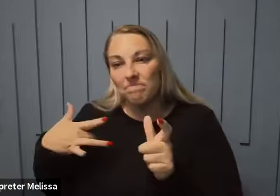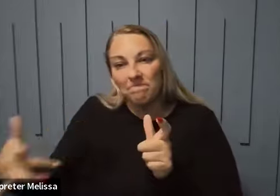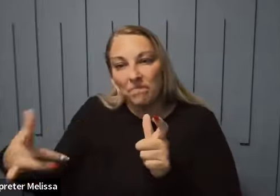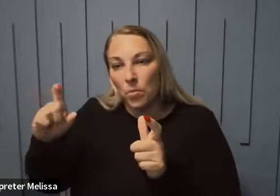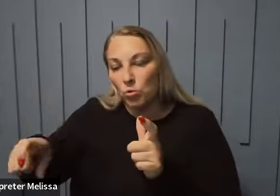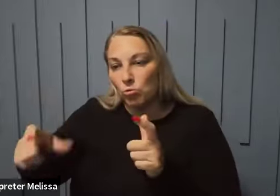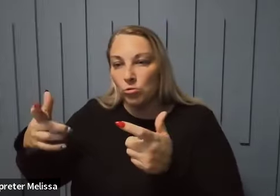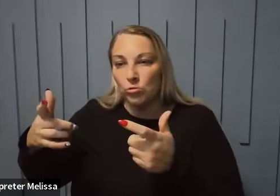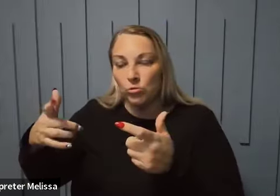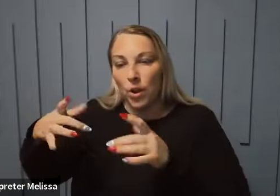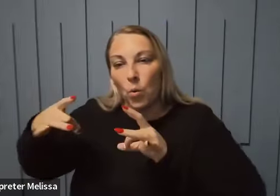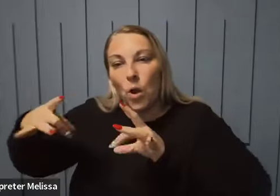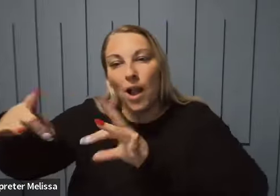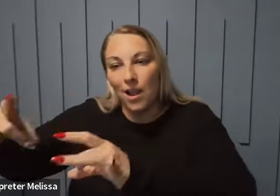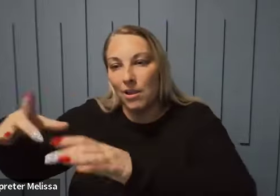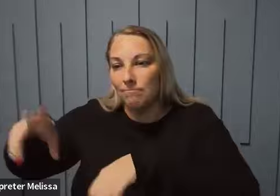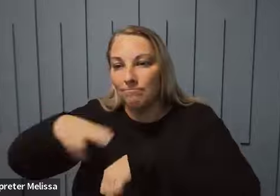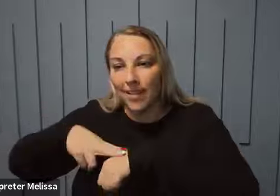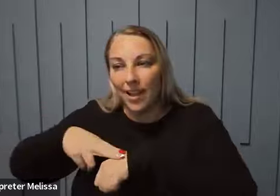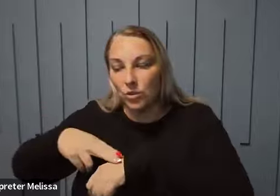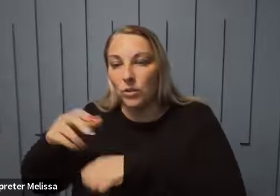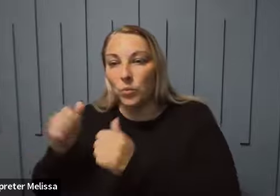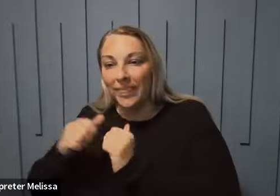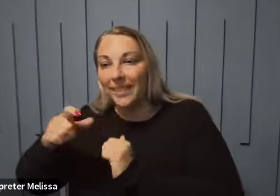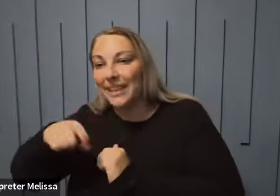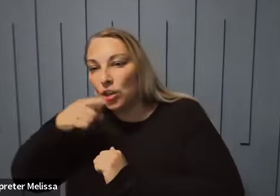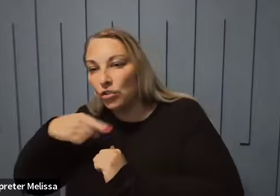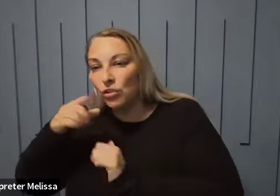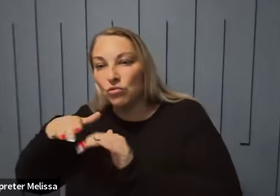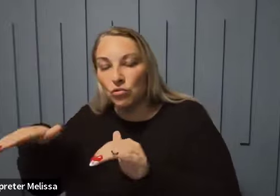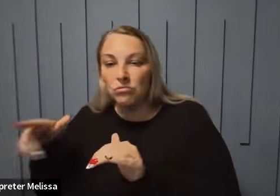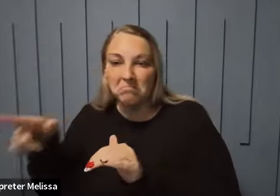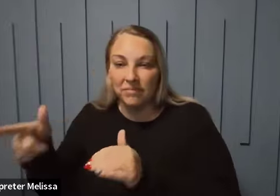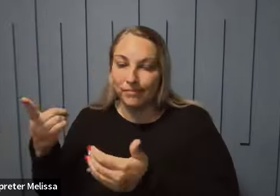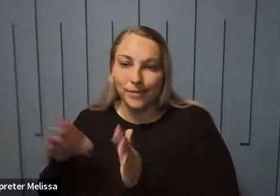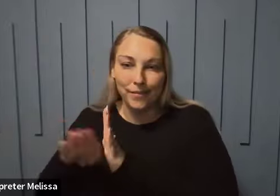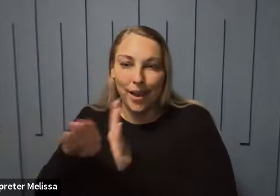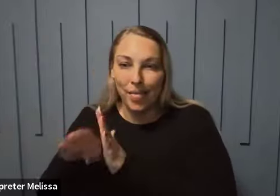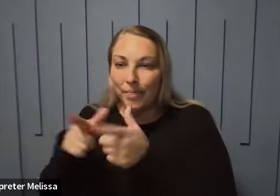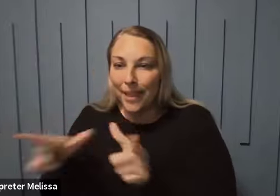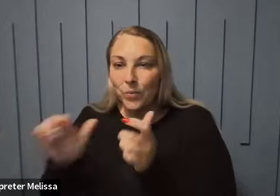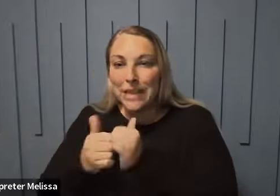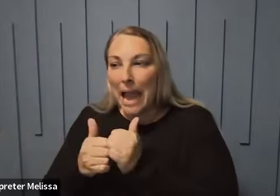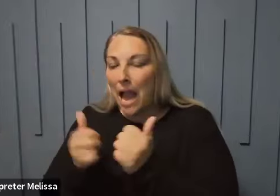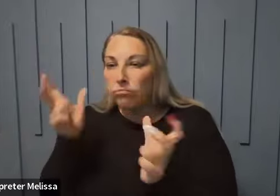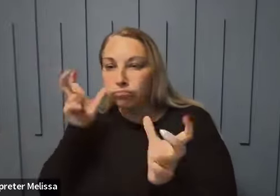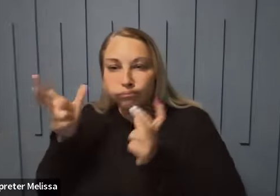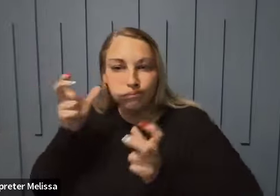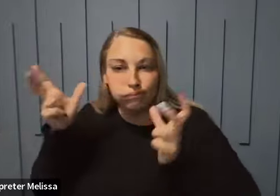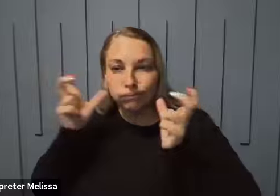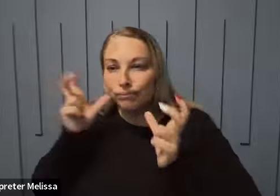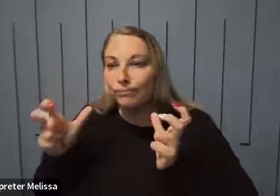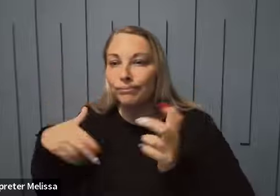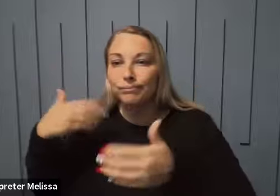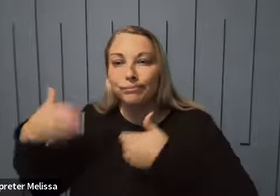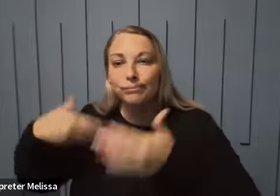have hearing children, that's how all of them really developed their language. They just were able to be